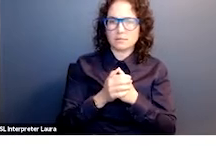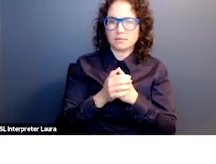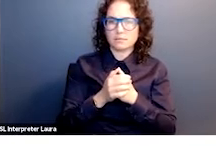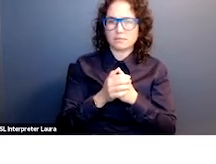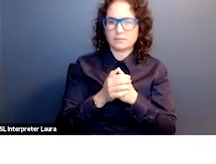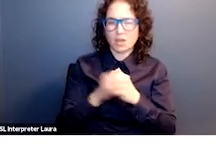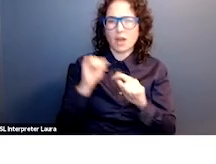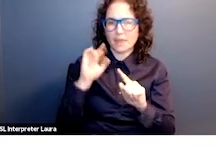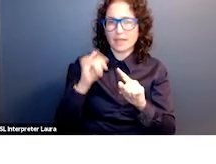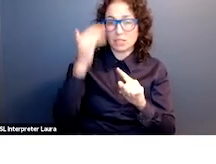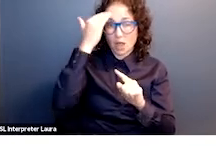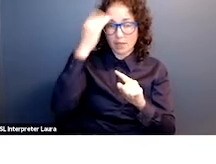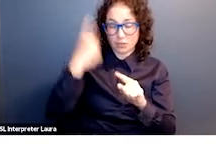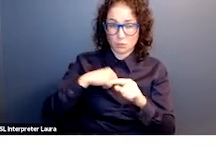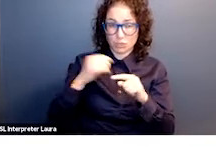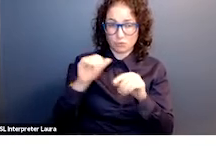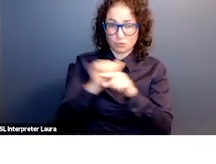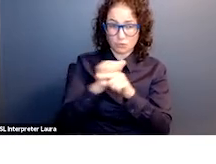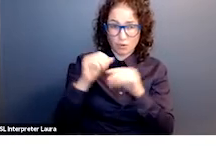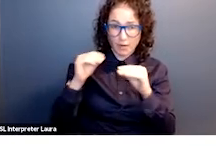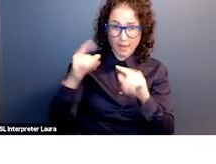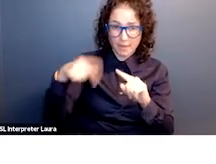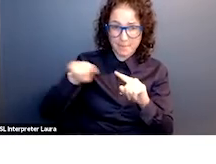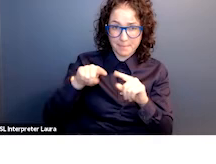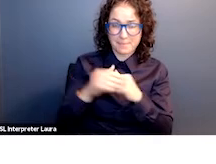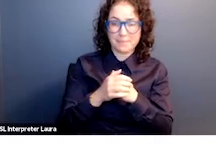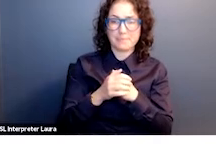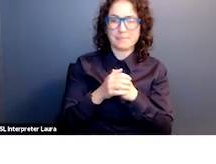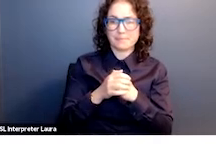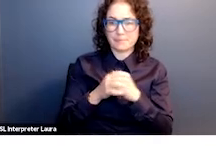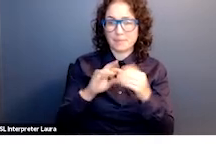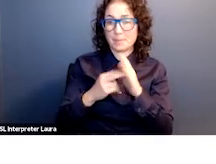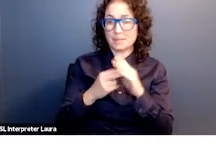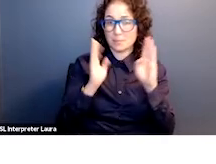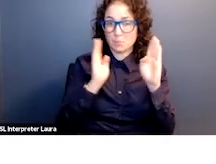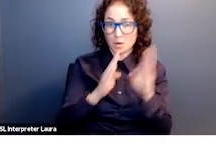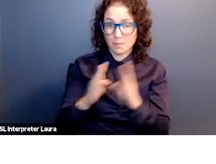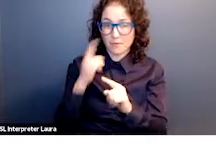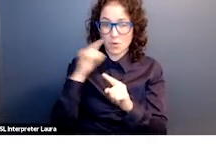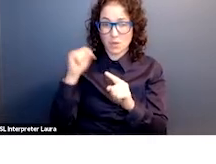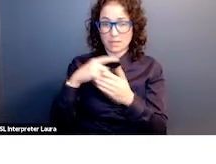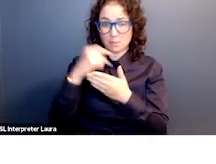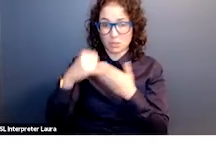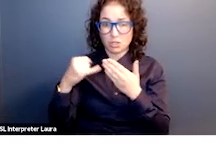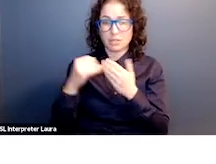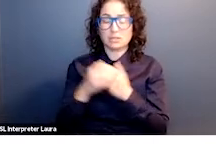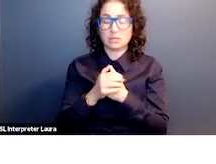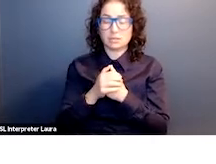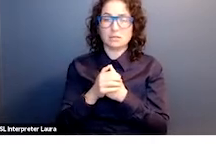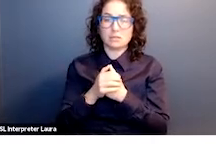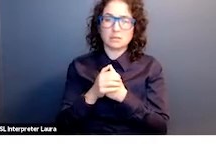on this knowledge. So therefore, the preparation of this project is,